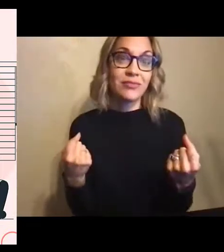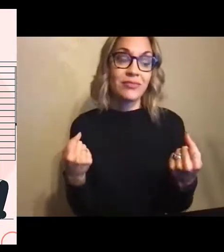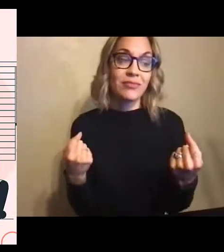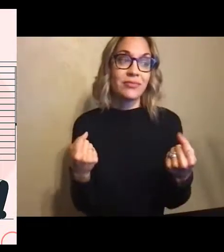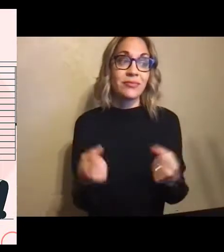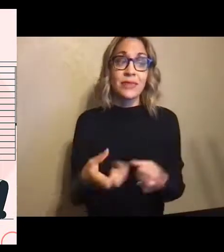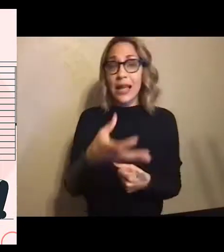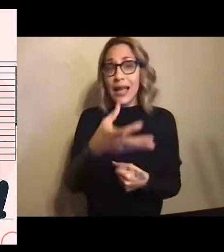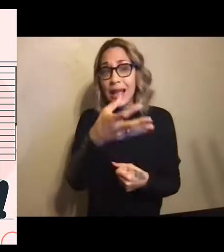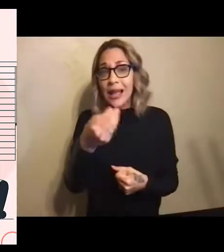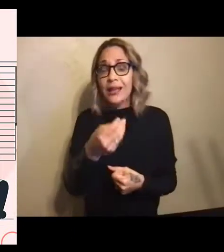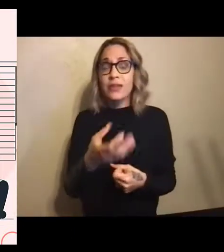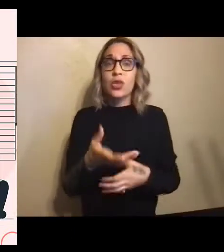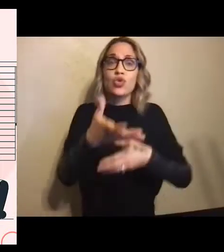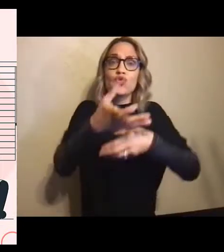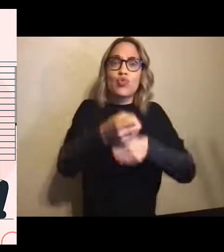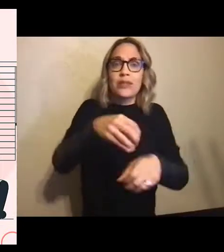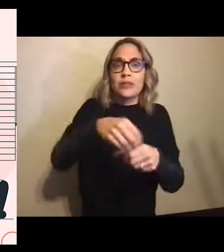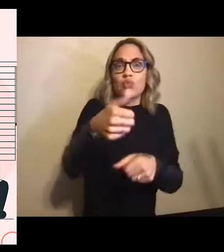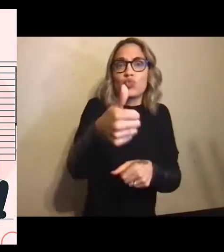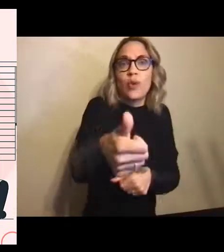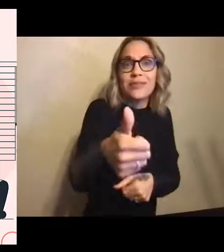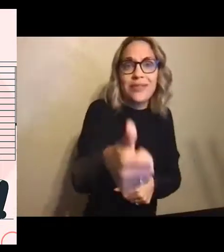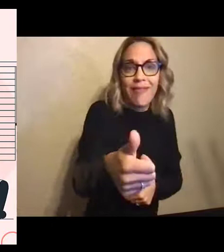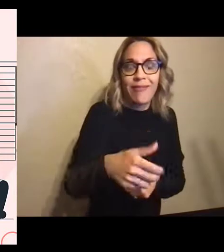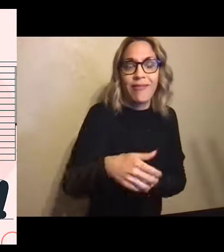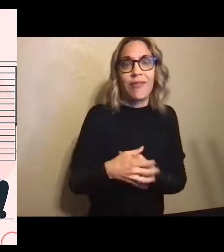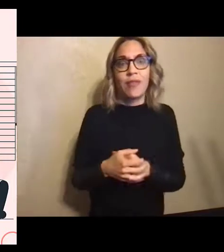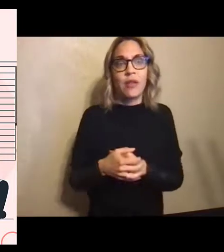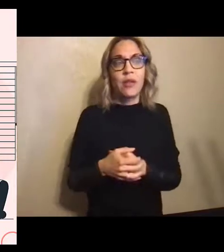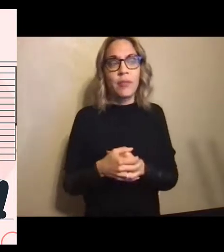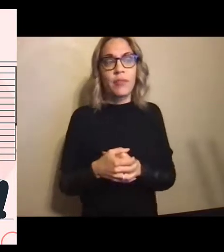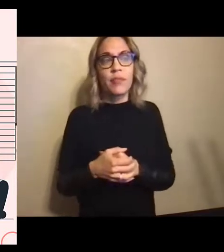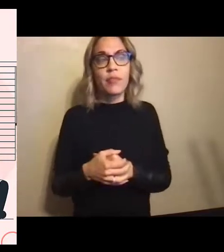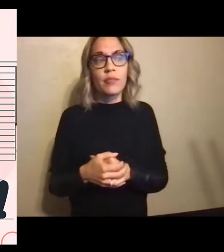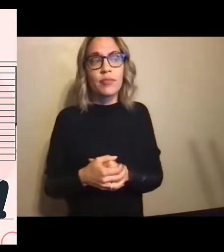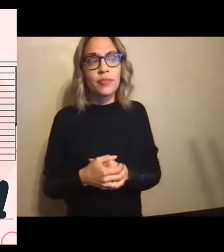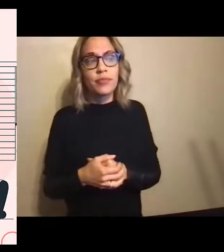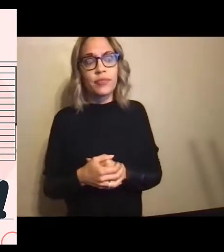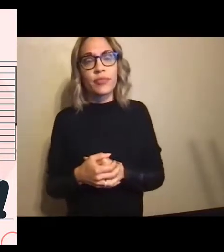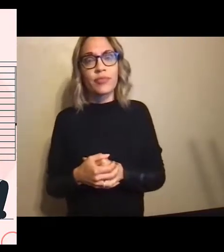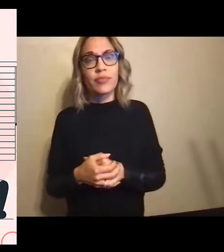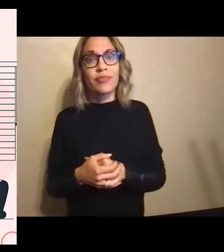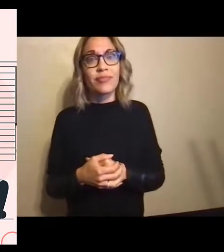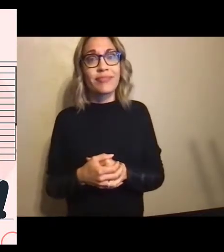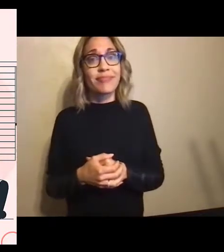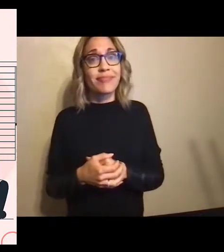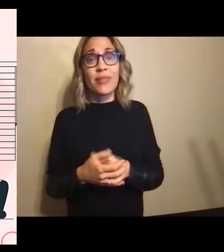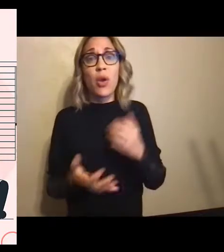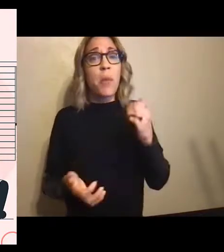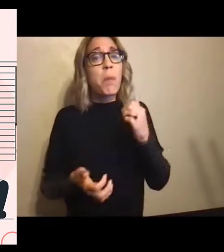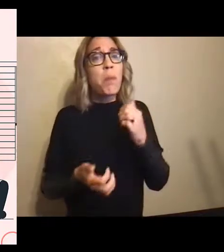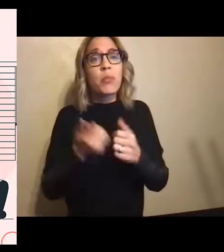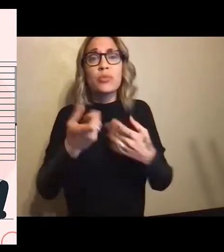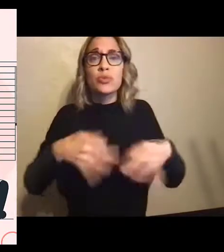more health in your life, overall emotional and social health, feeling good about yourself, feeling